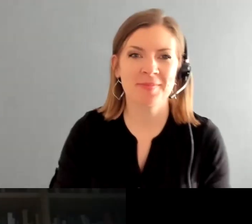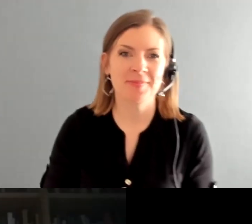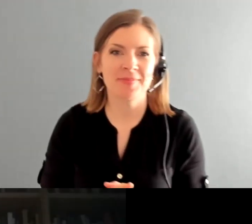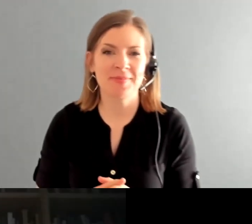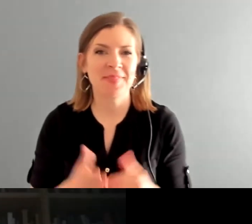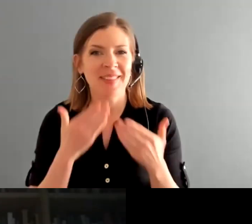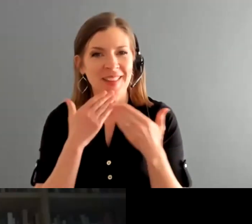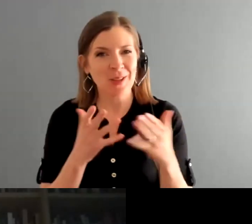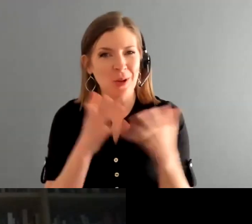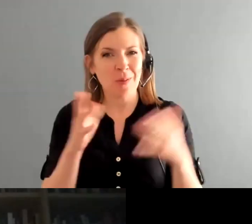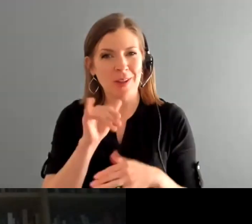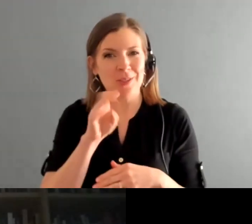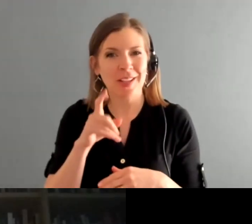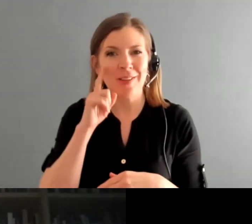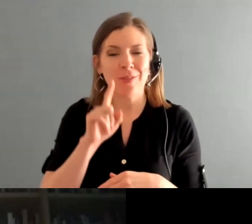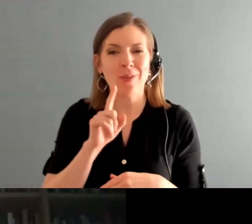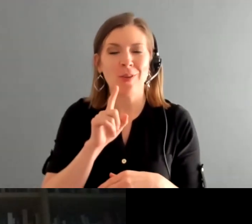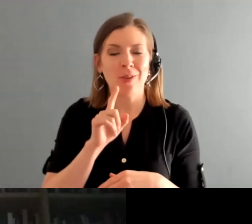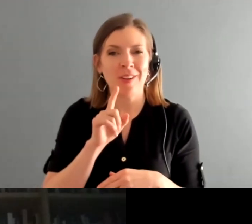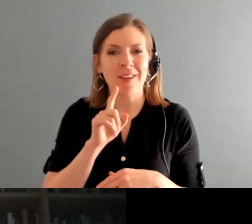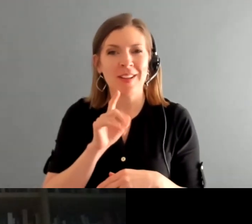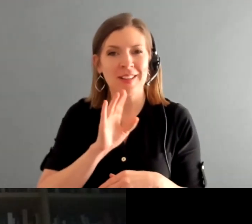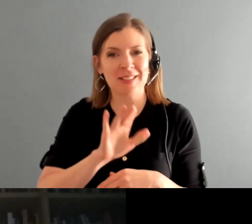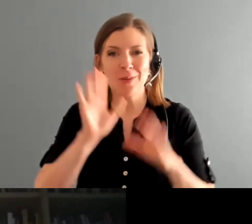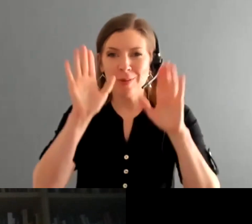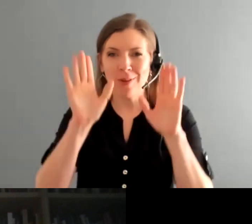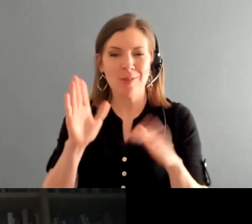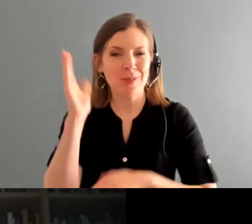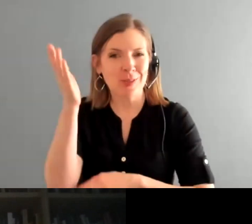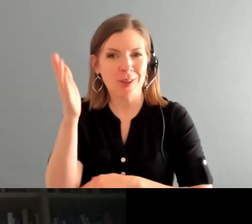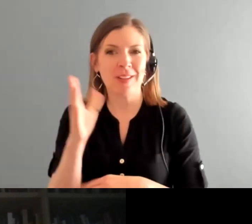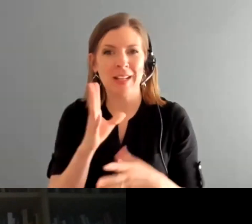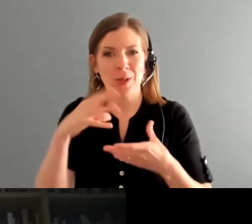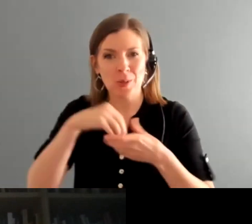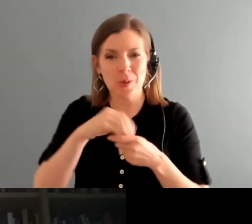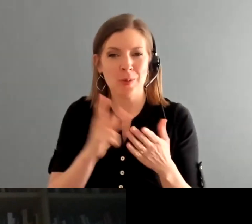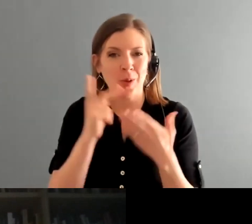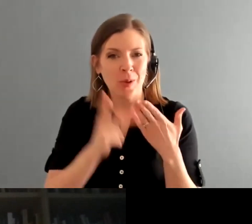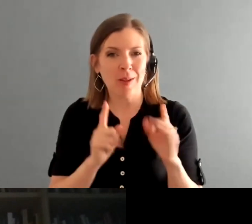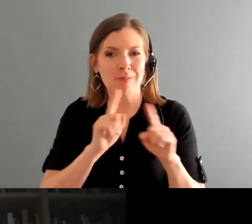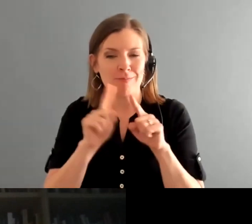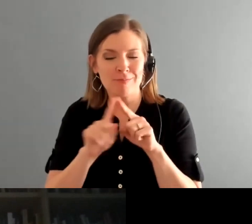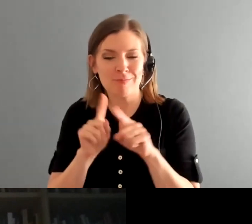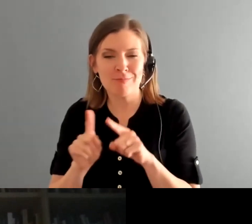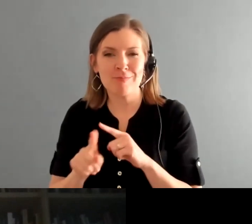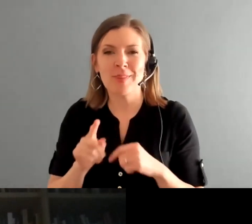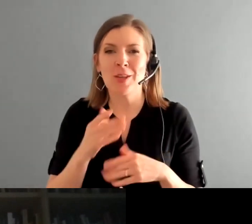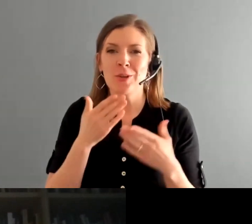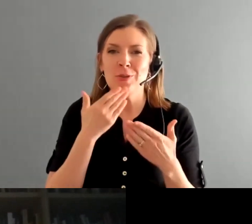Thank you so much, Jane, for this wonderful talk and closing this program with so many great